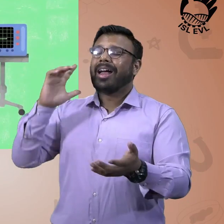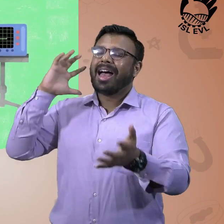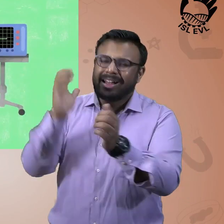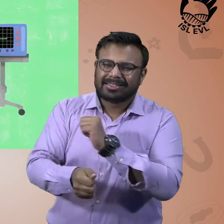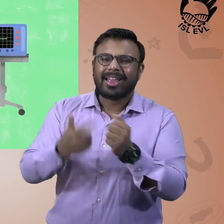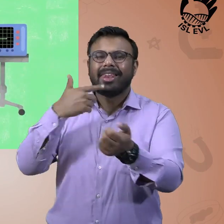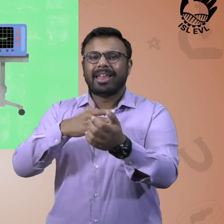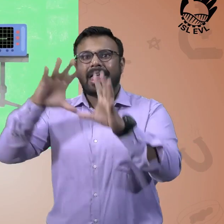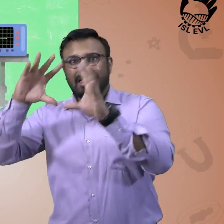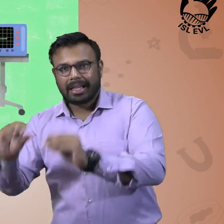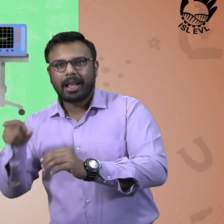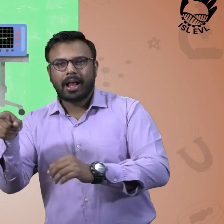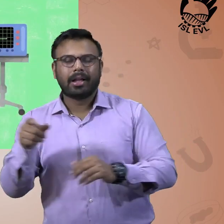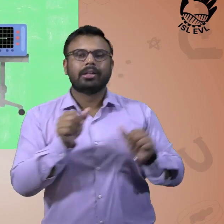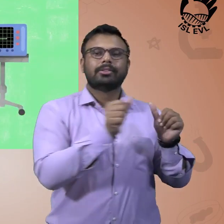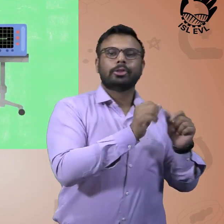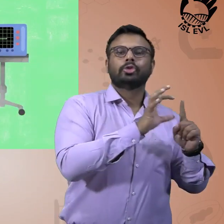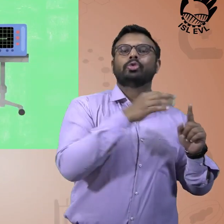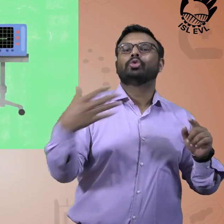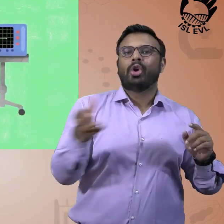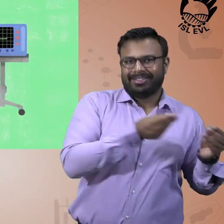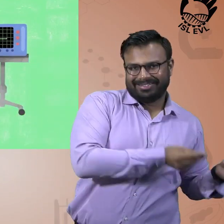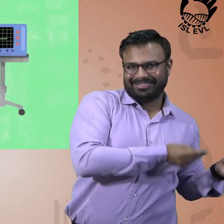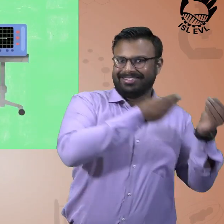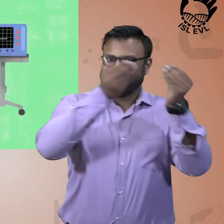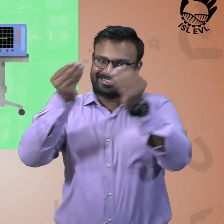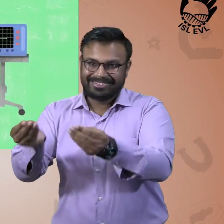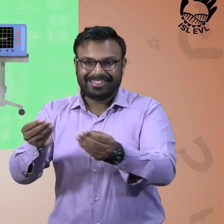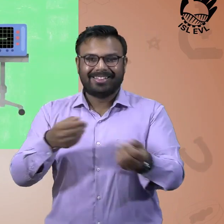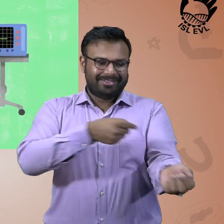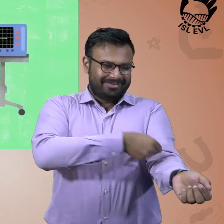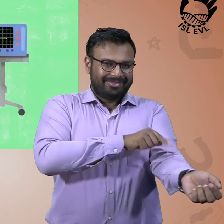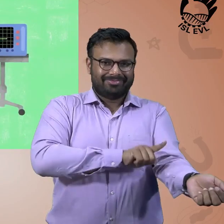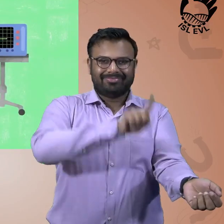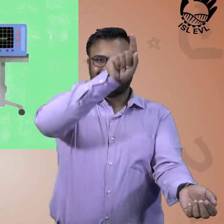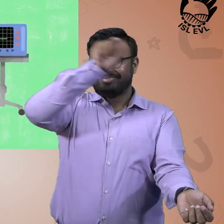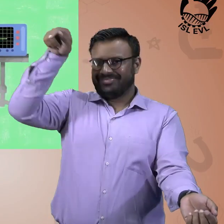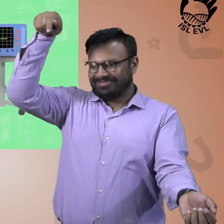In case of any accident or an emergency, blood donation can be